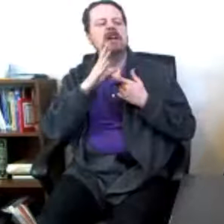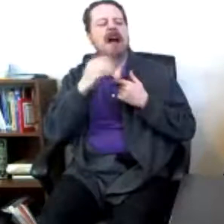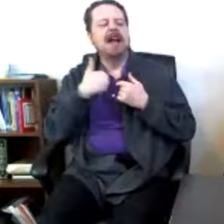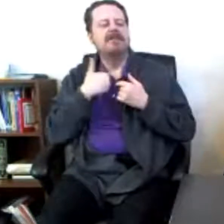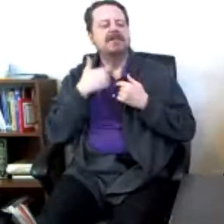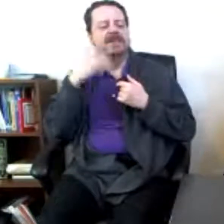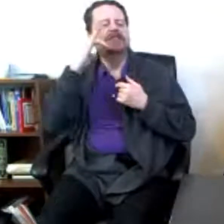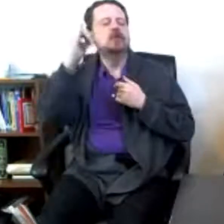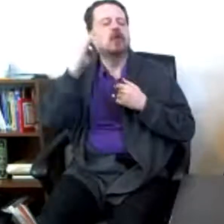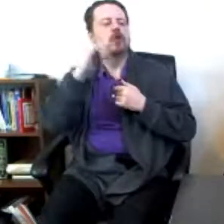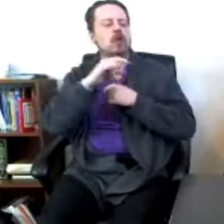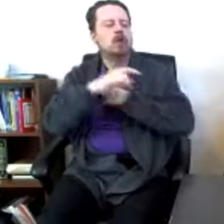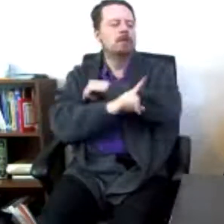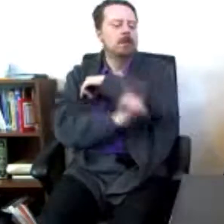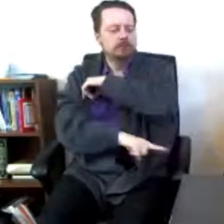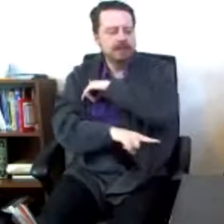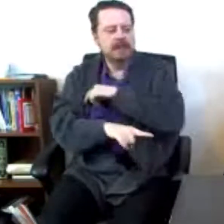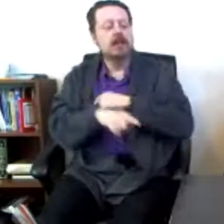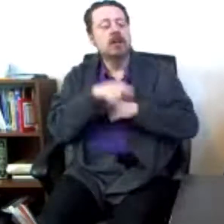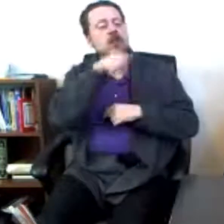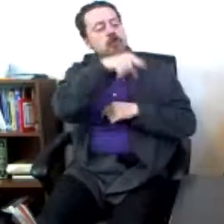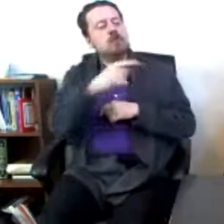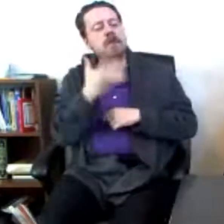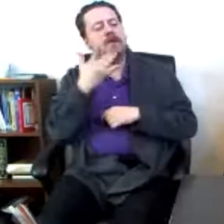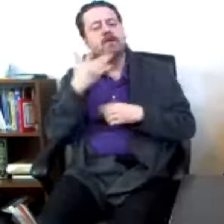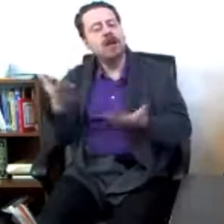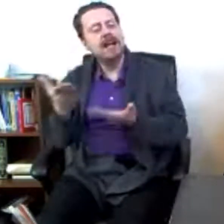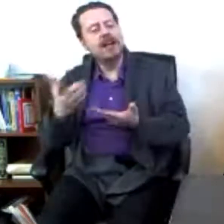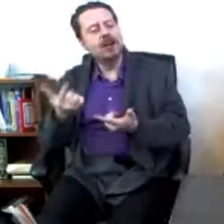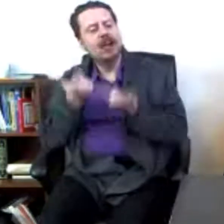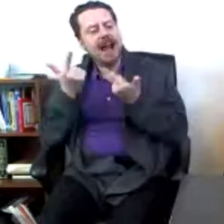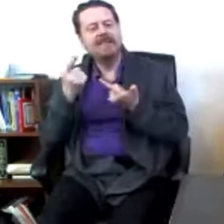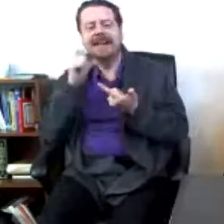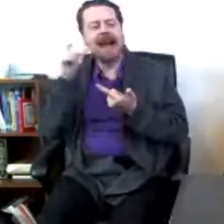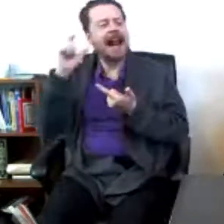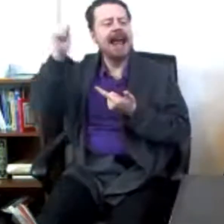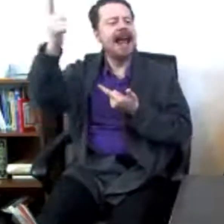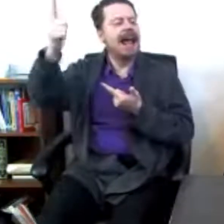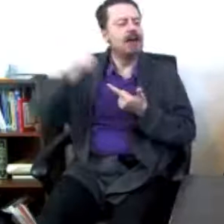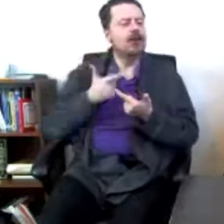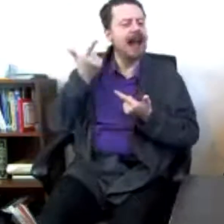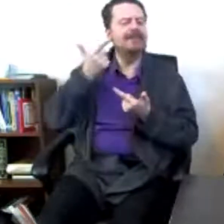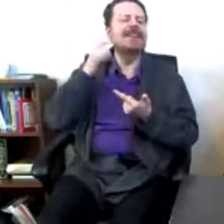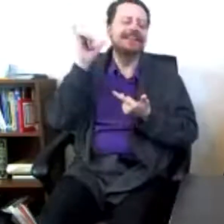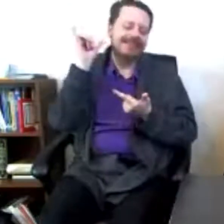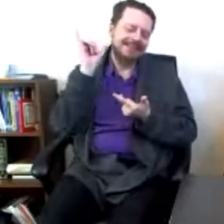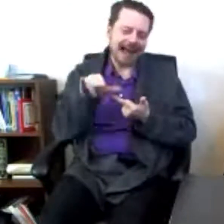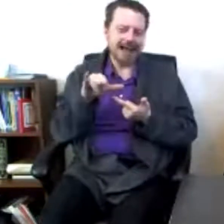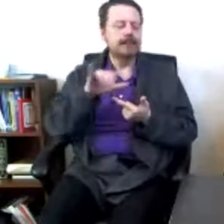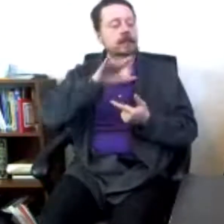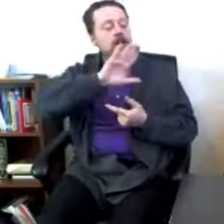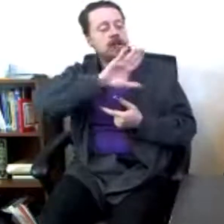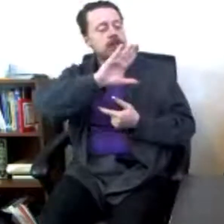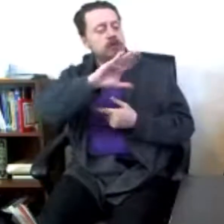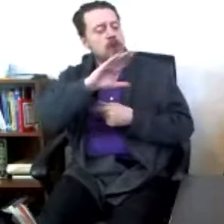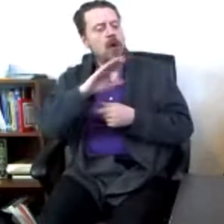priority to this life over the latter life. And they